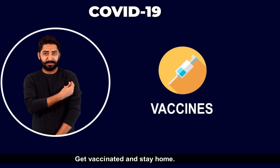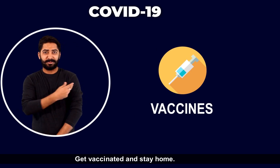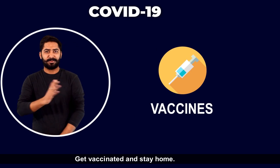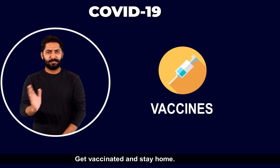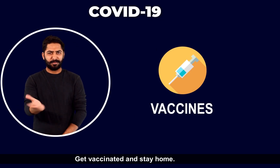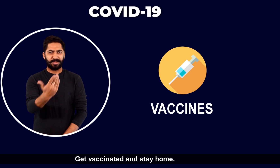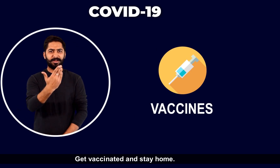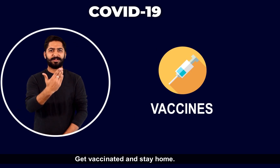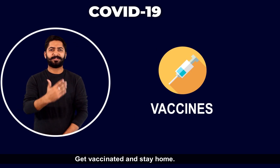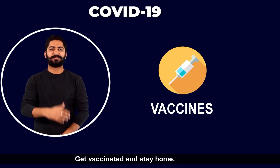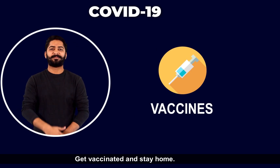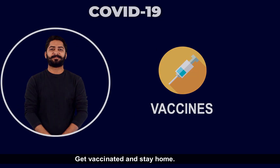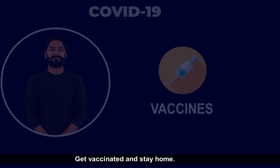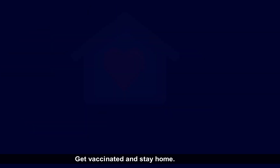Get vaccinated and stay home.